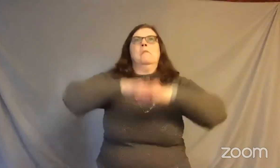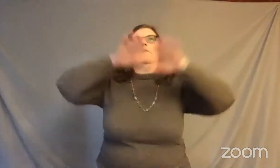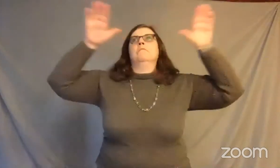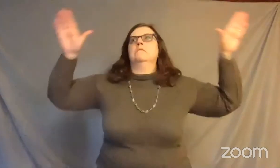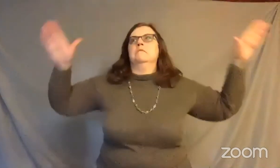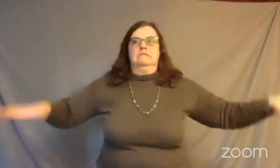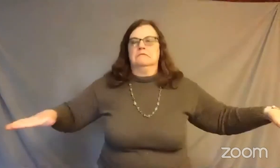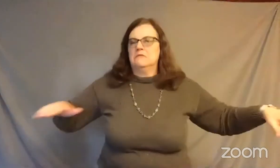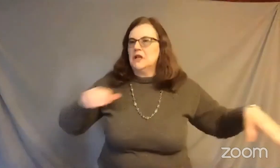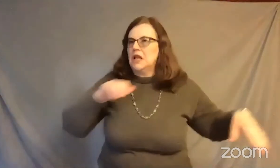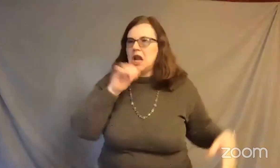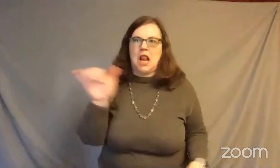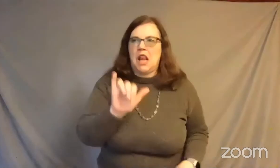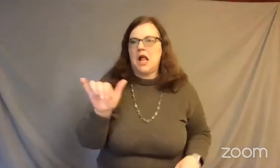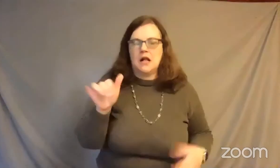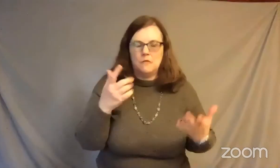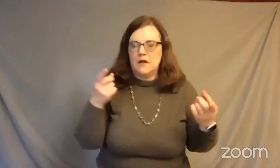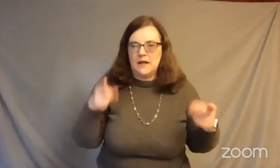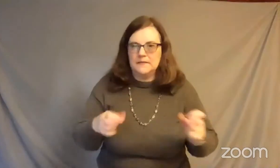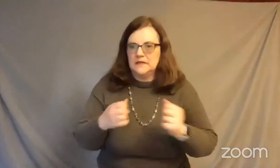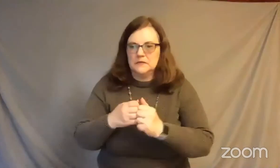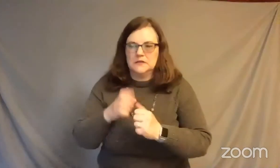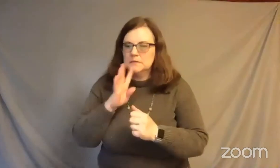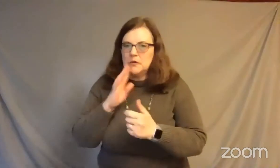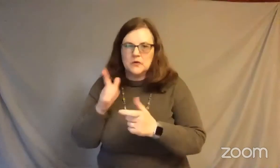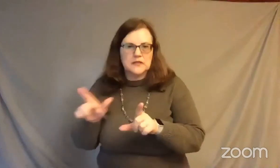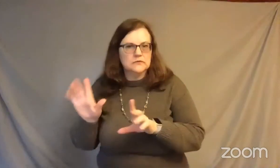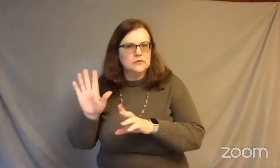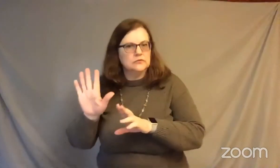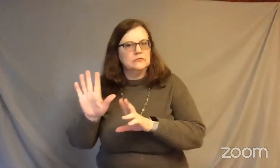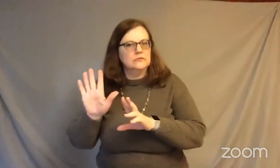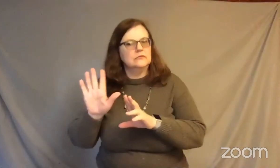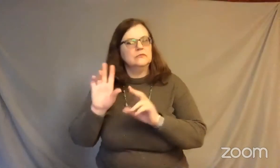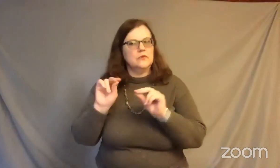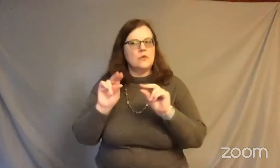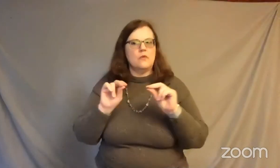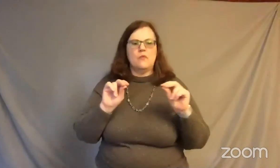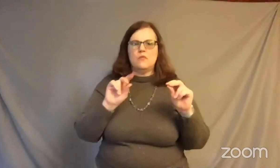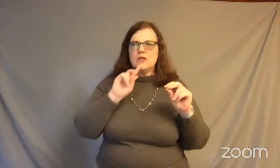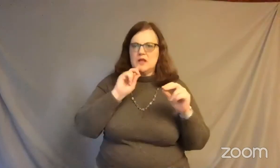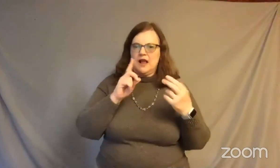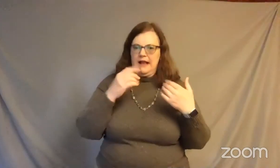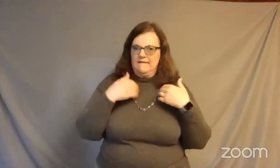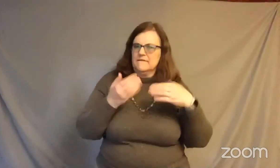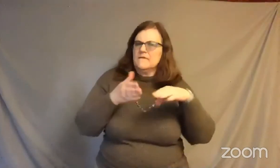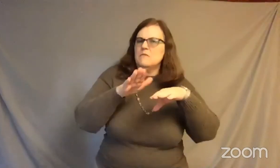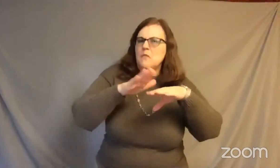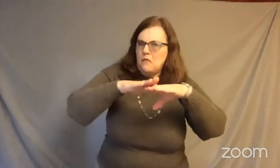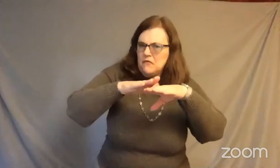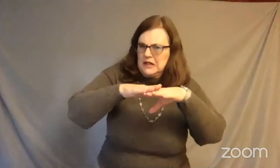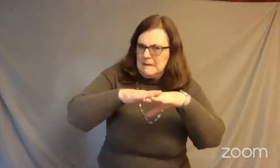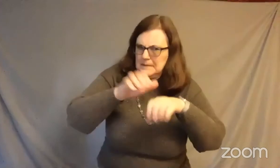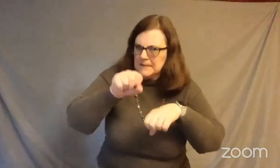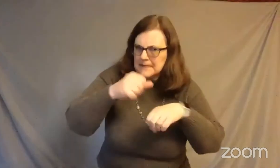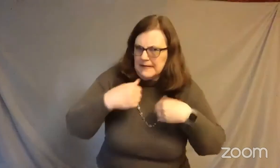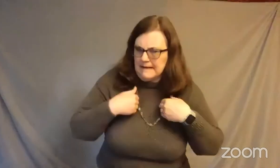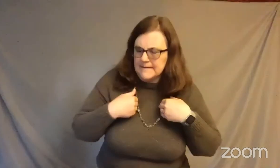And when I say unique, I do not mean to say that it is some polar opposite from what happens in